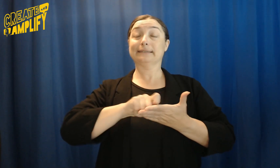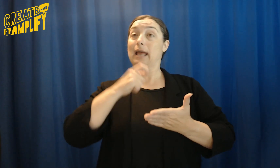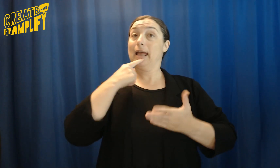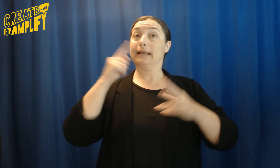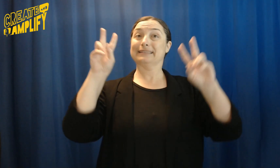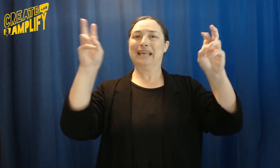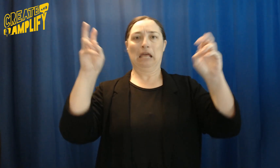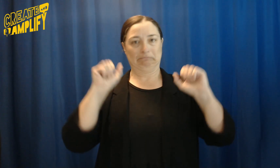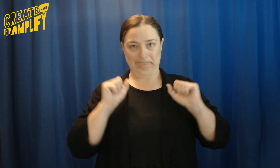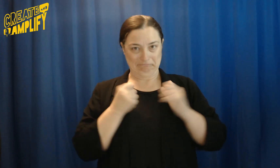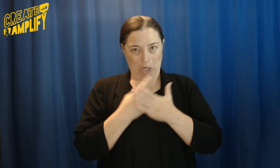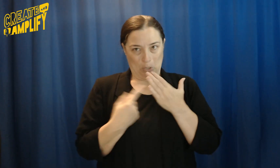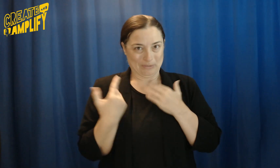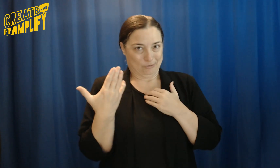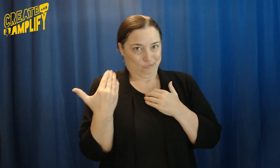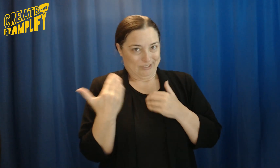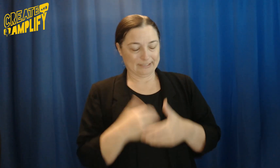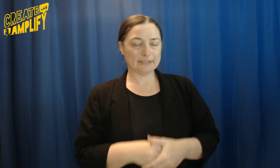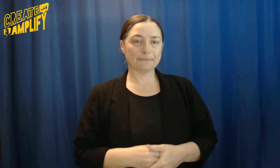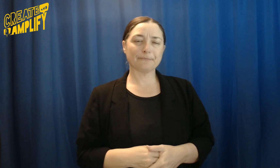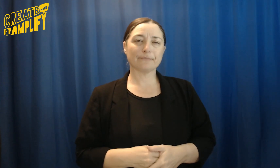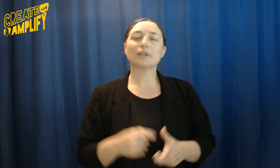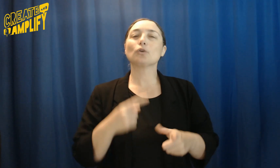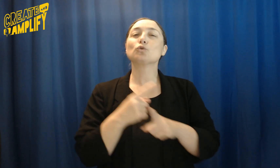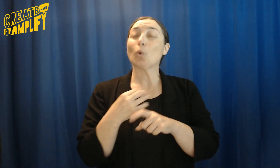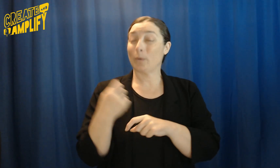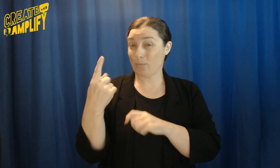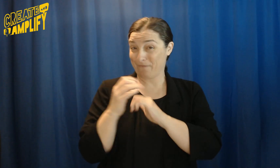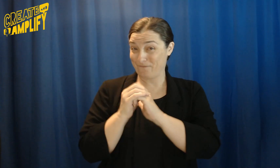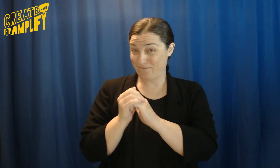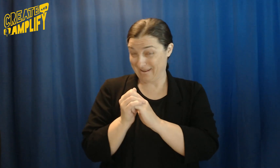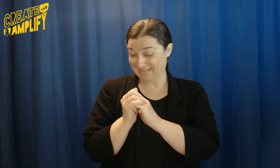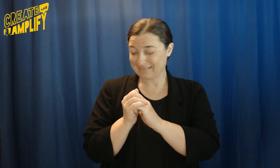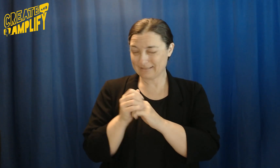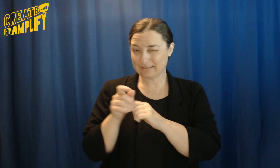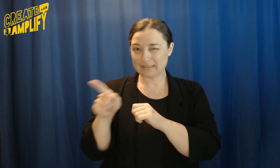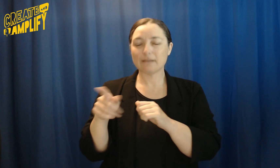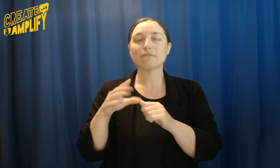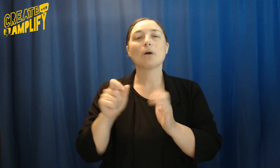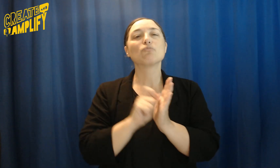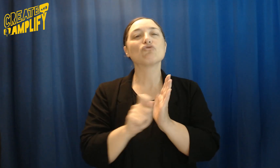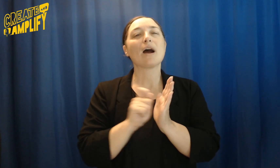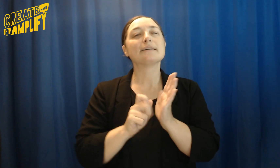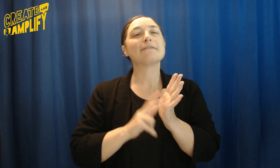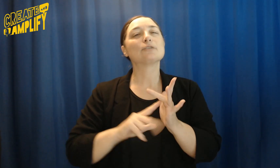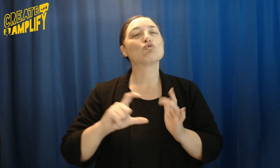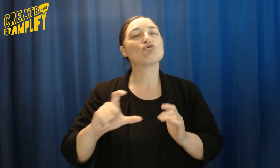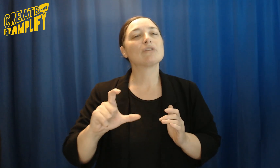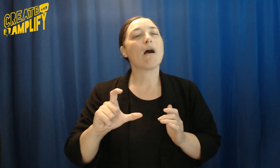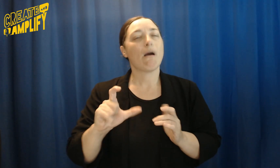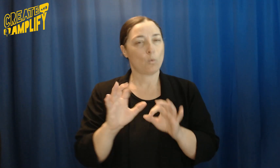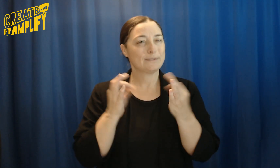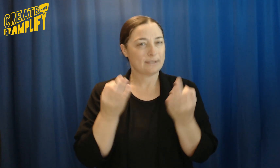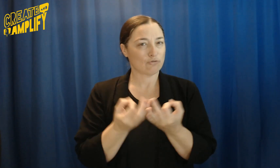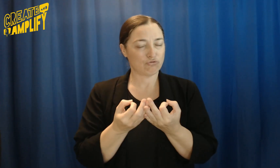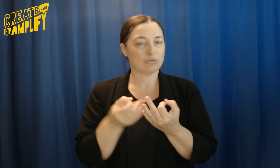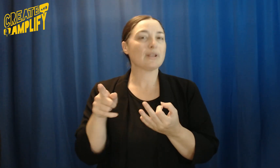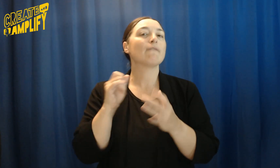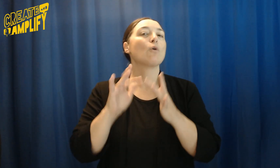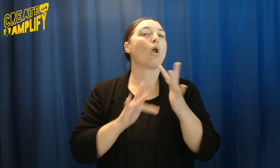I was talking to my friend Navozazin the other day, actually. Writers Victoria are running an online group once a week. It's